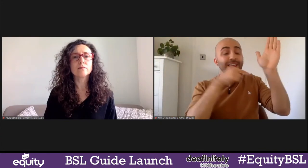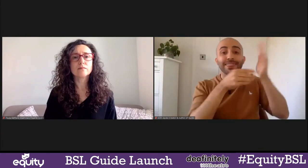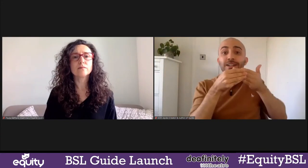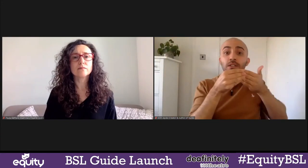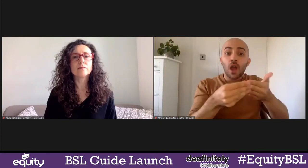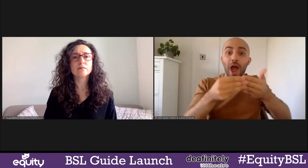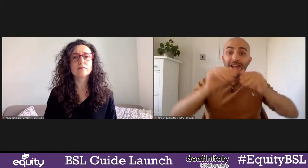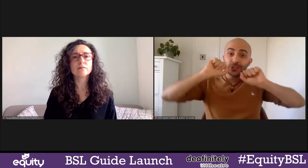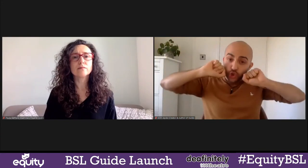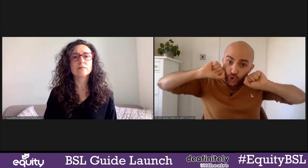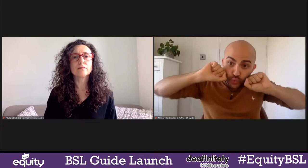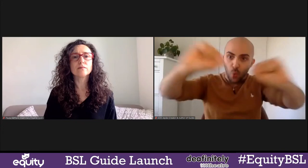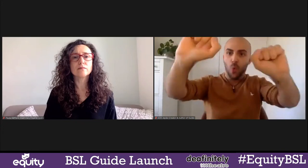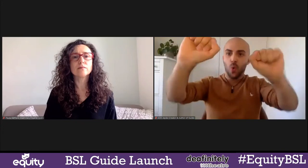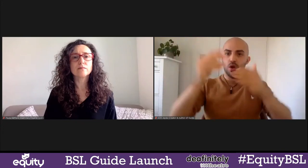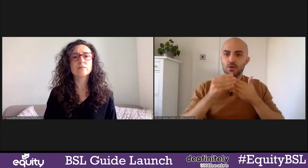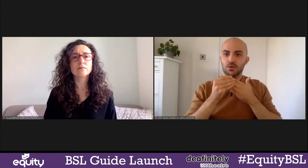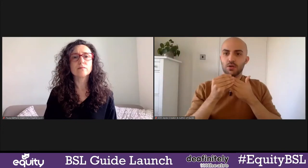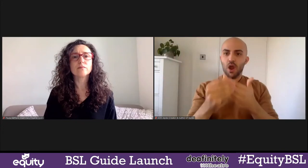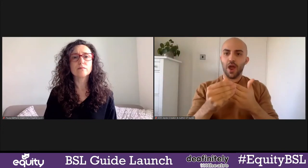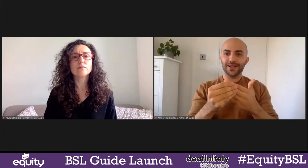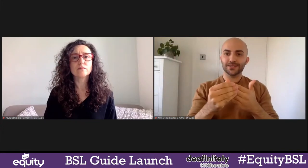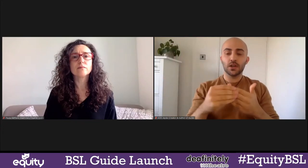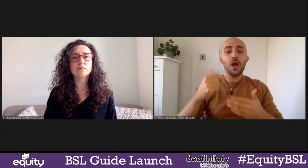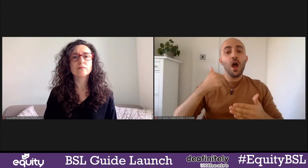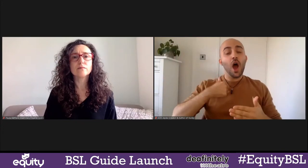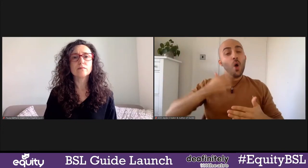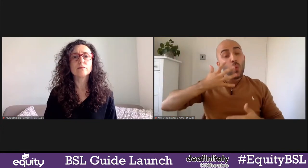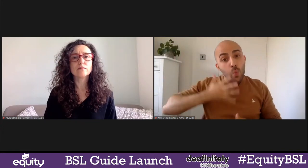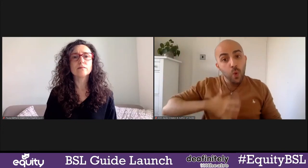include in the guide, they can be added. The guide is your guide.